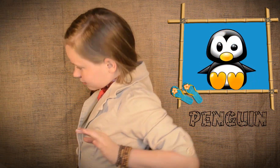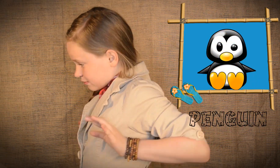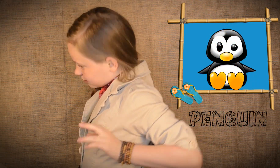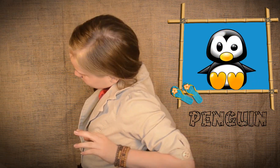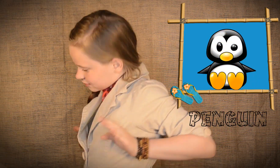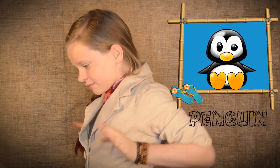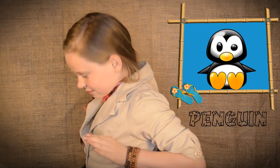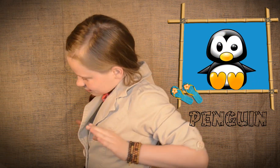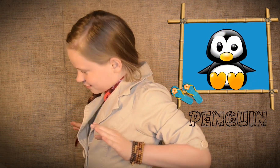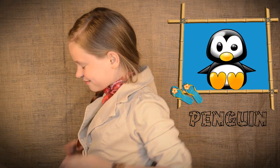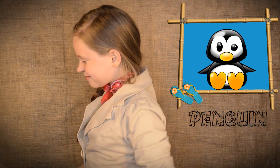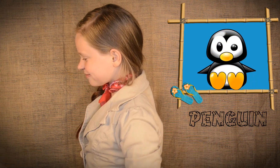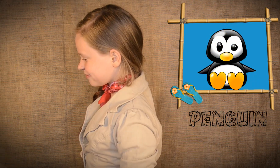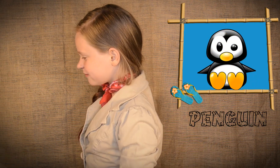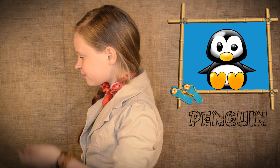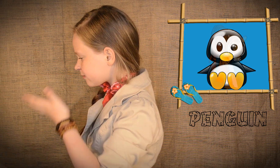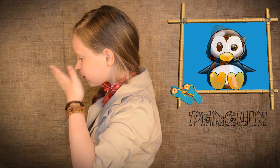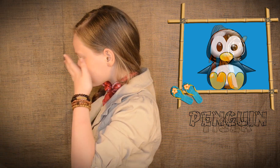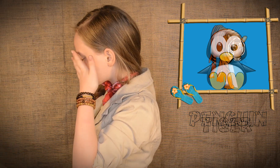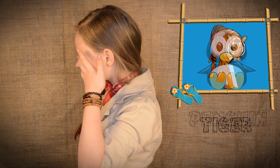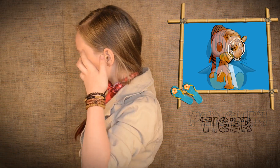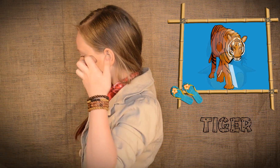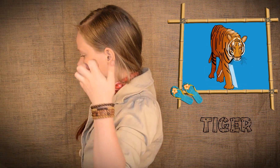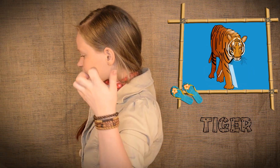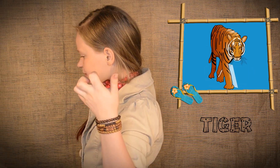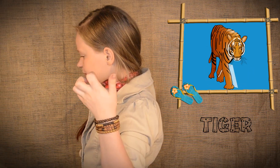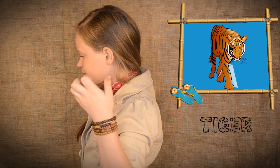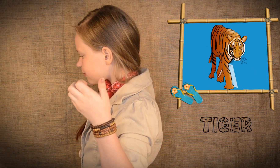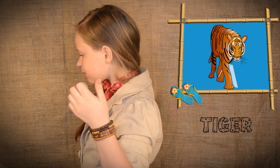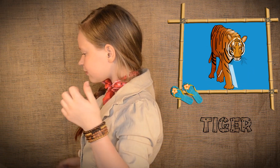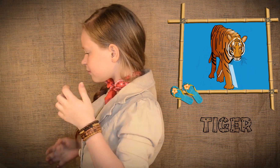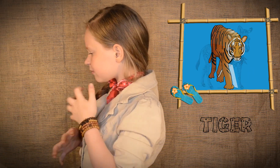Penguin Penguin your hands a little lower than I did Tiger